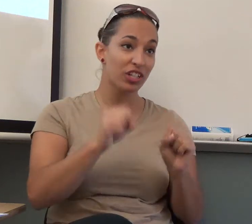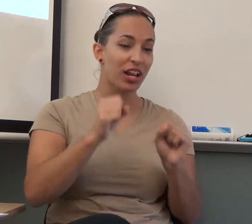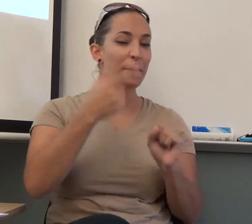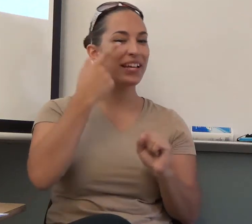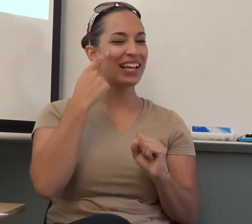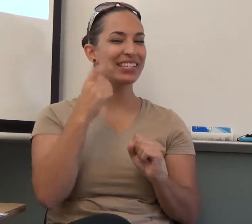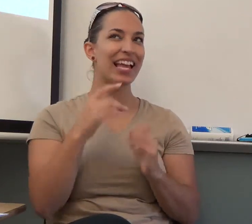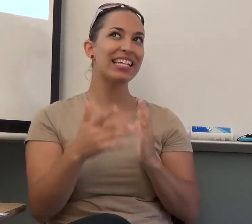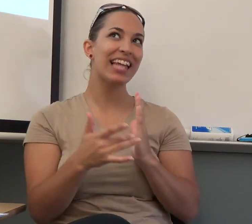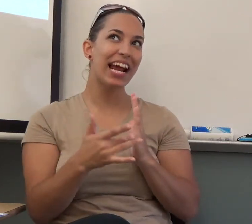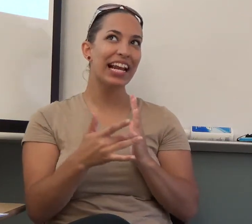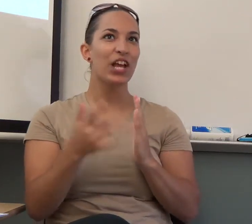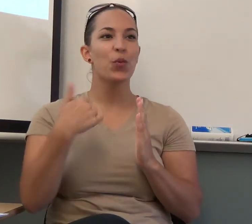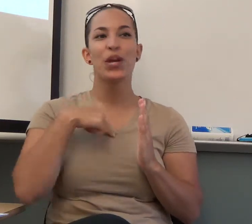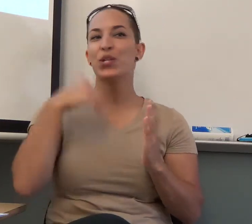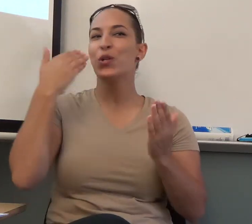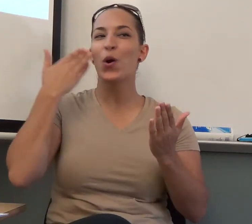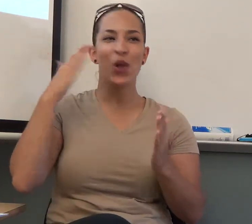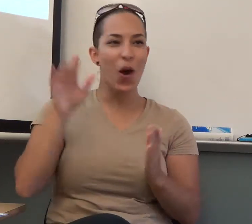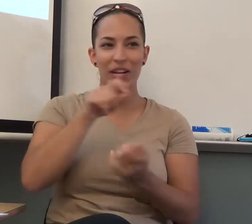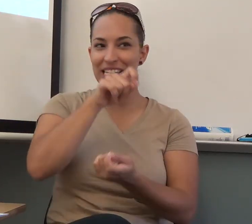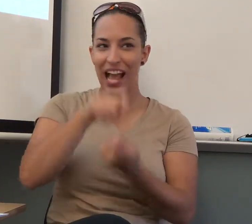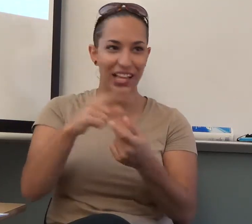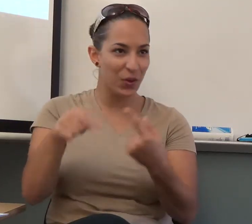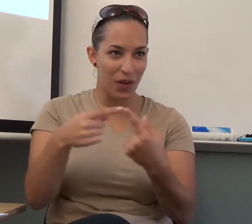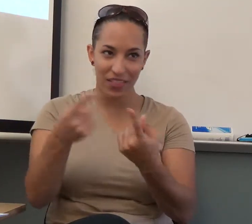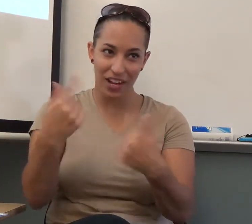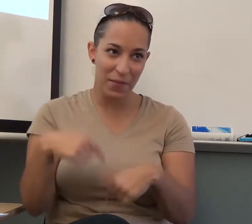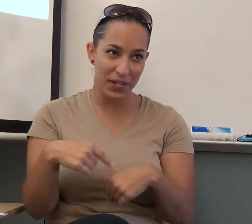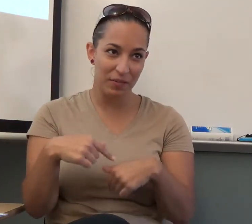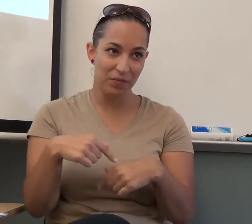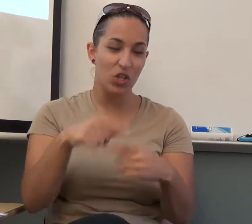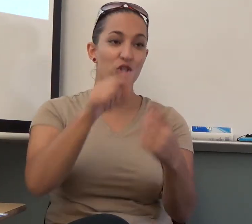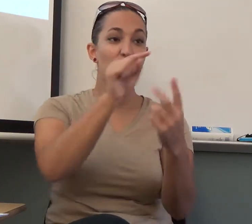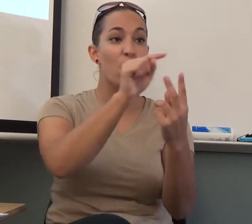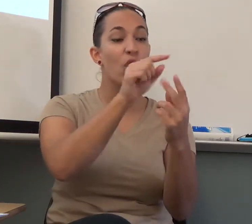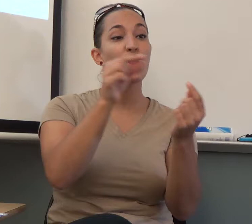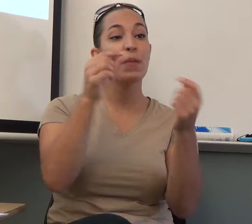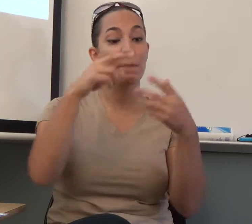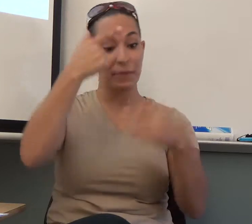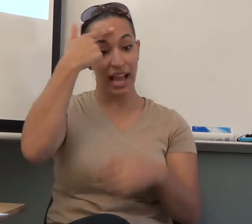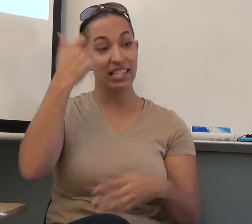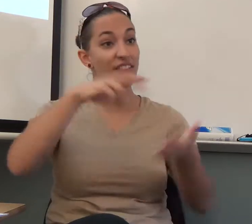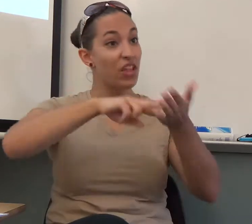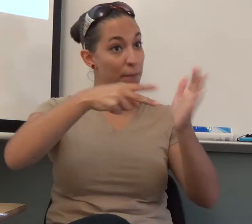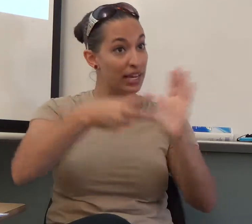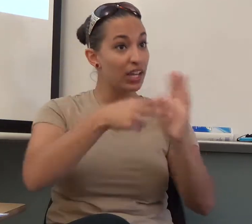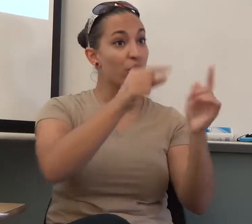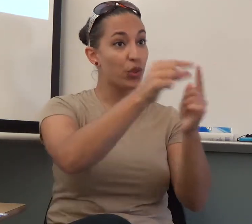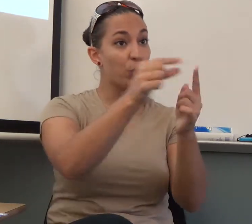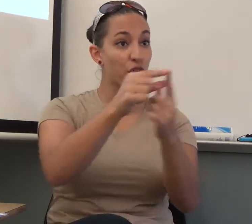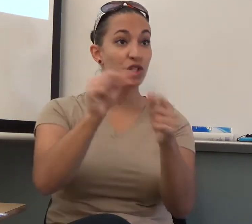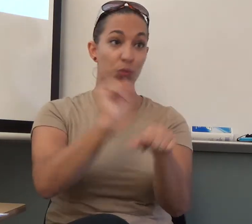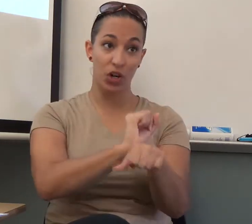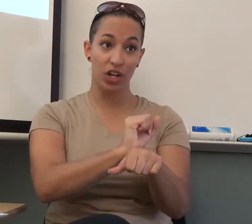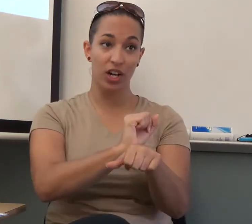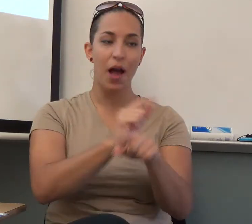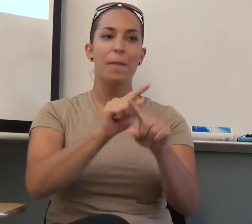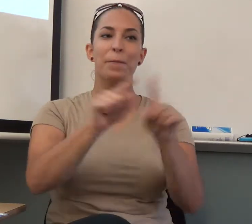better. After. So those words work because of the meaning. But as soon as we knew better, as soon as we knew when